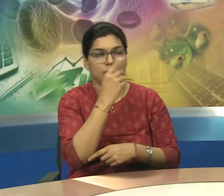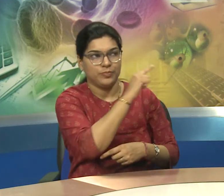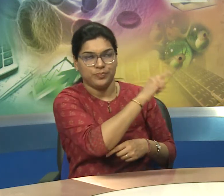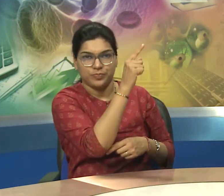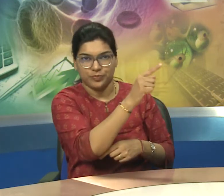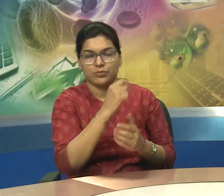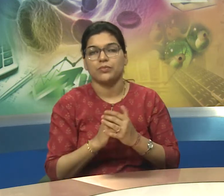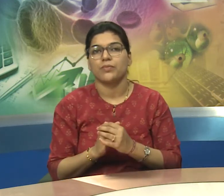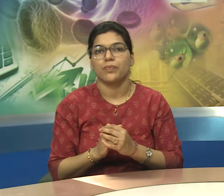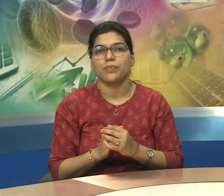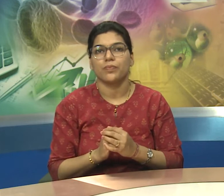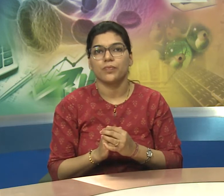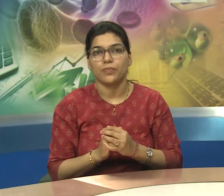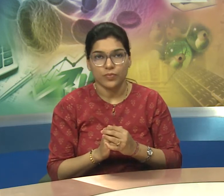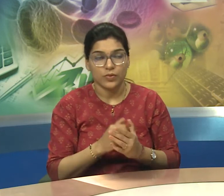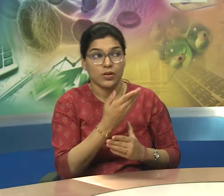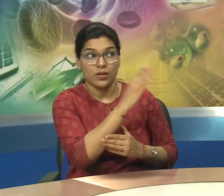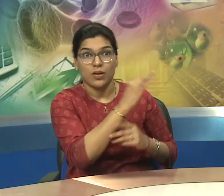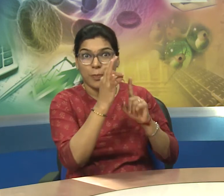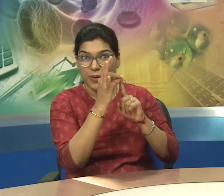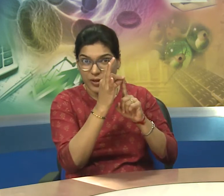Producer or manufacturers, both are